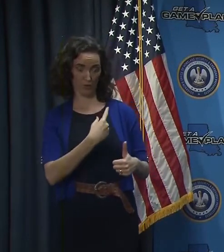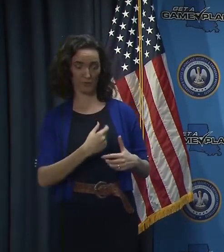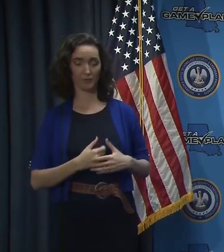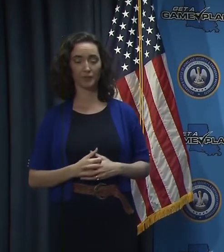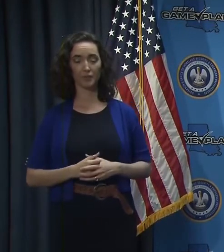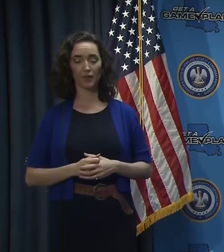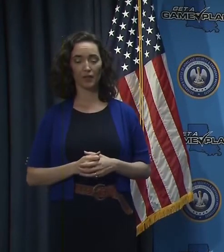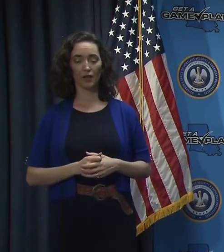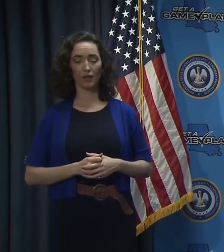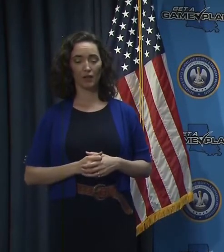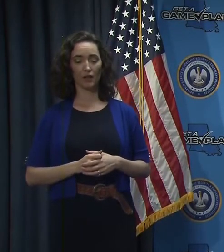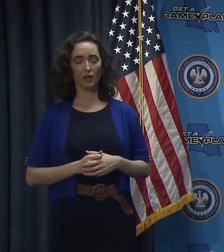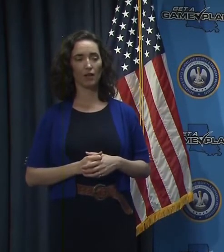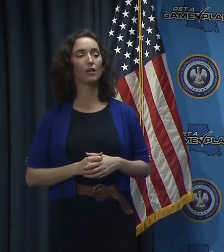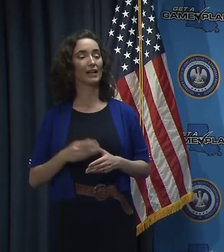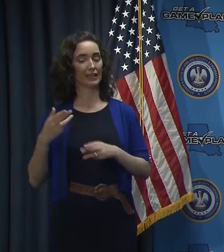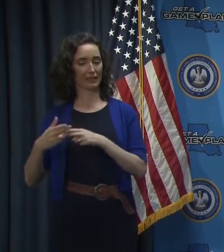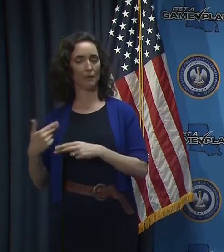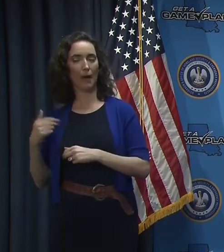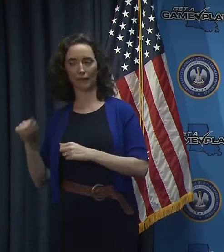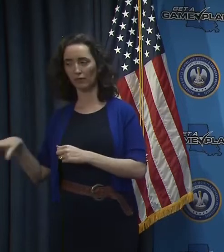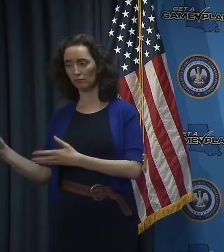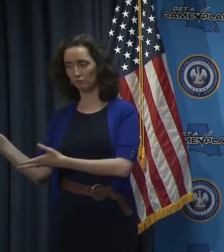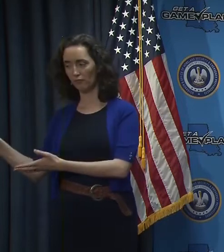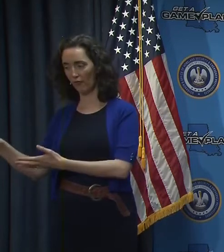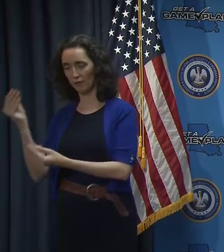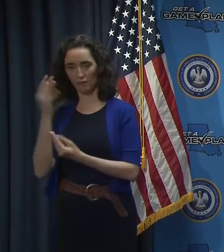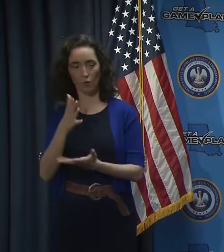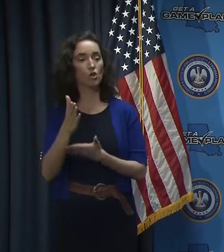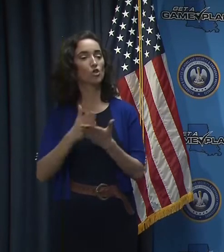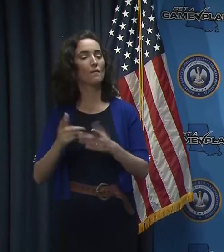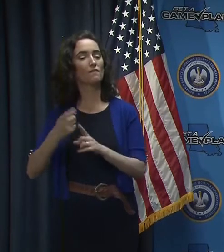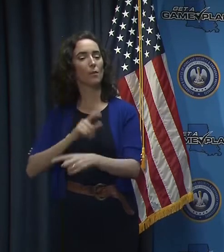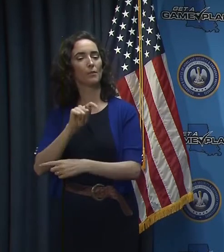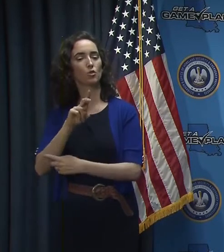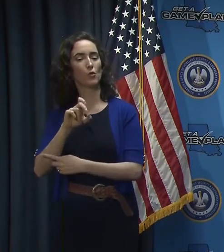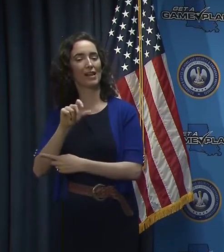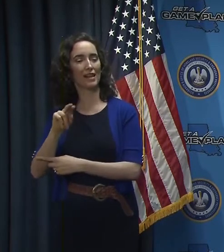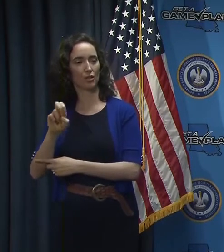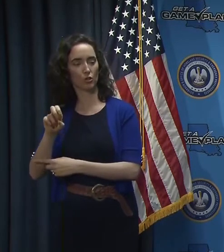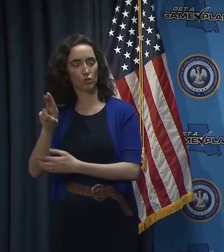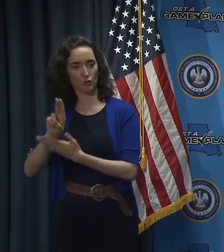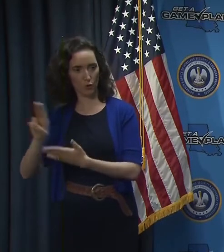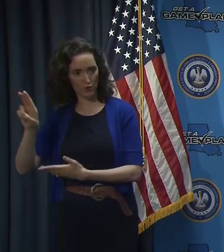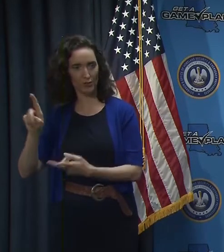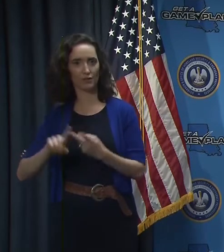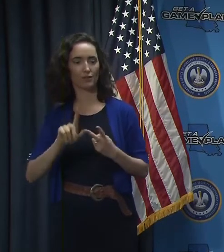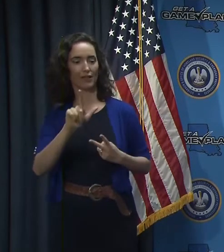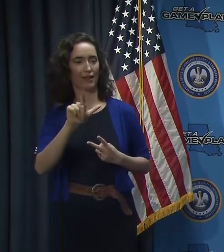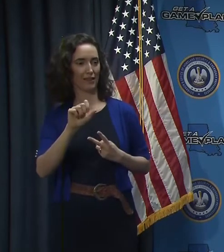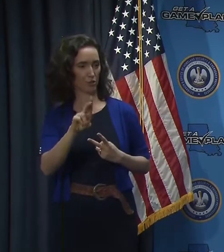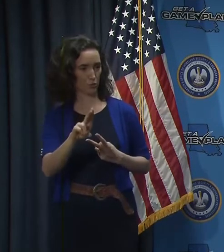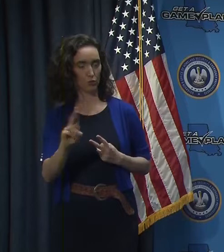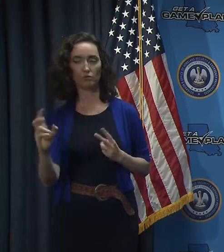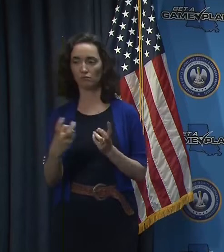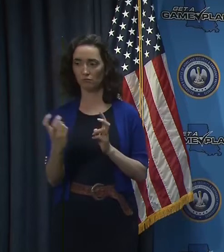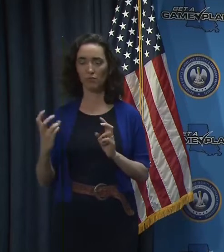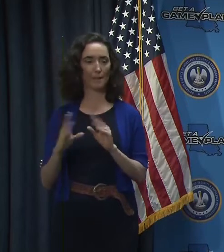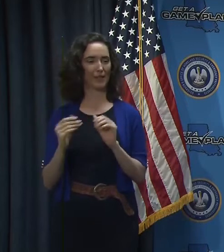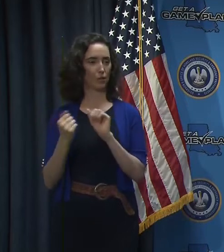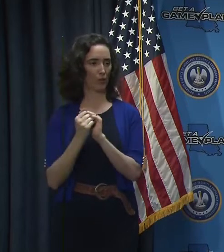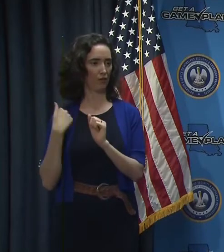I can get you those names. We had individuals from Tulane University, LSU, that joined us in our meeting